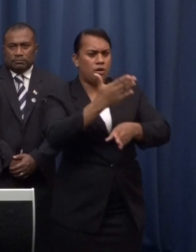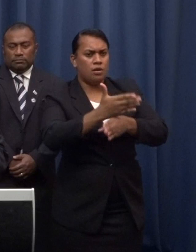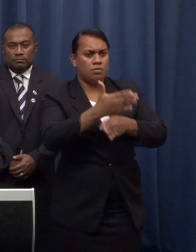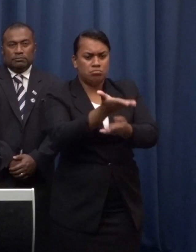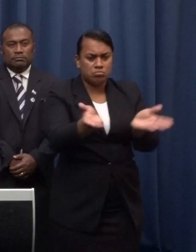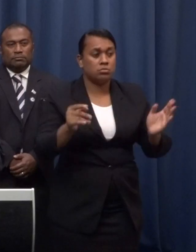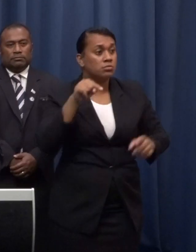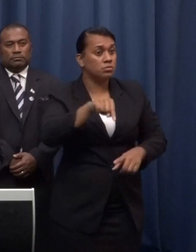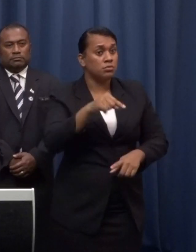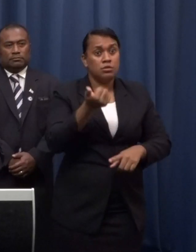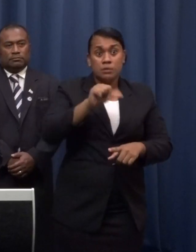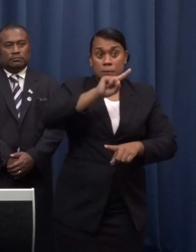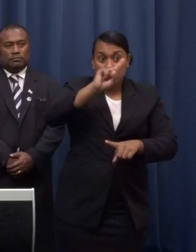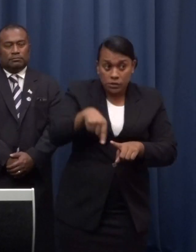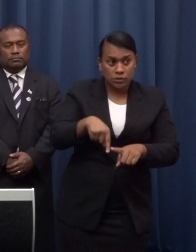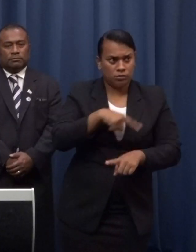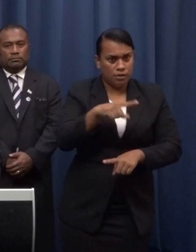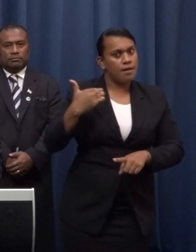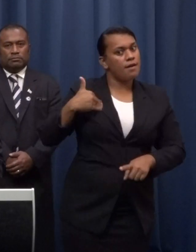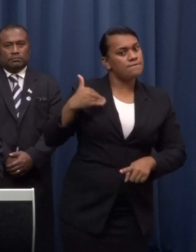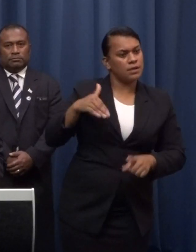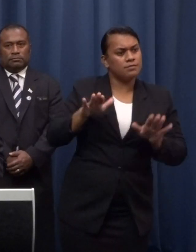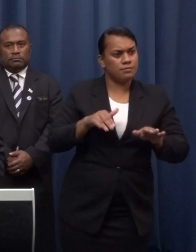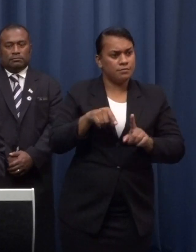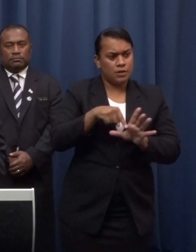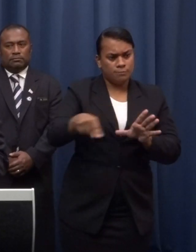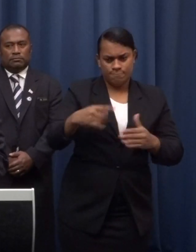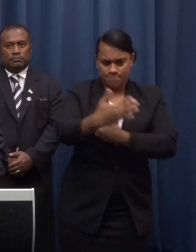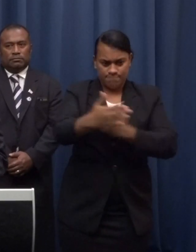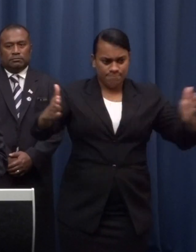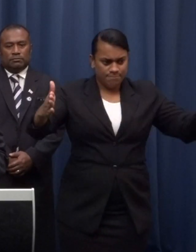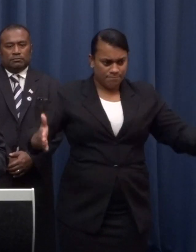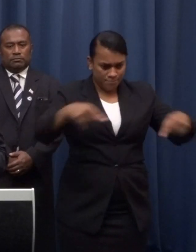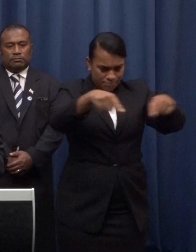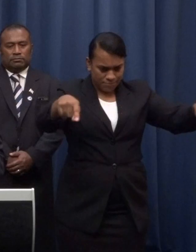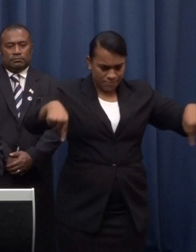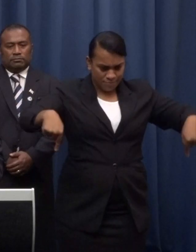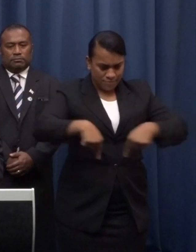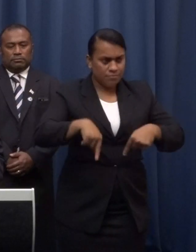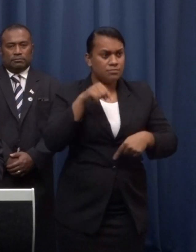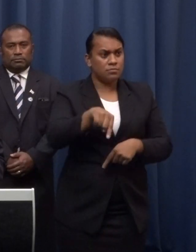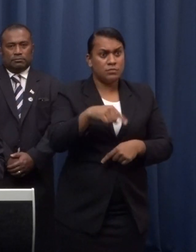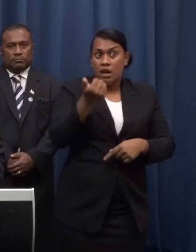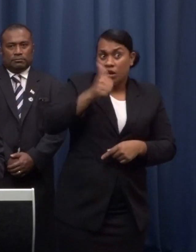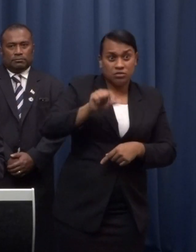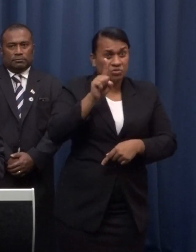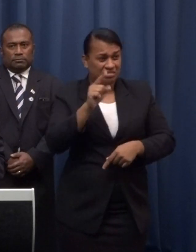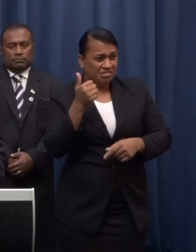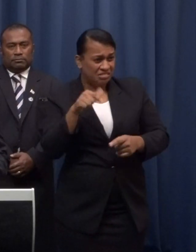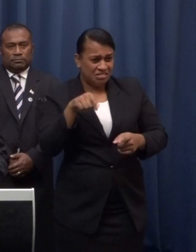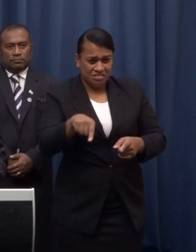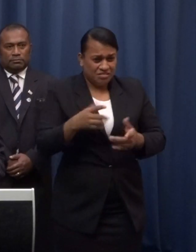they live within the confined area of Lautoka. If they do not live in the confined area of Lautoka, if,